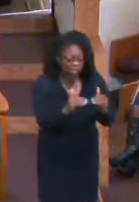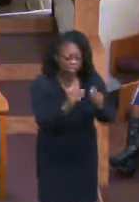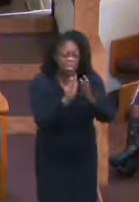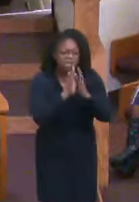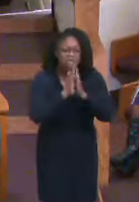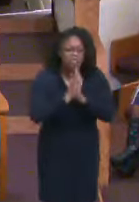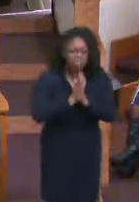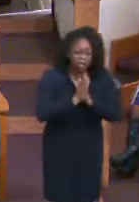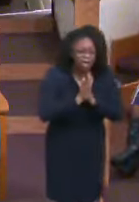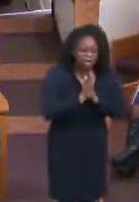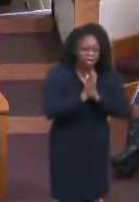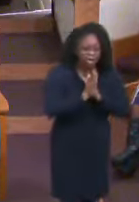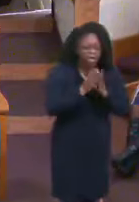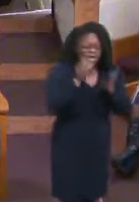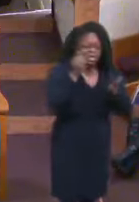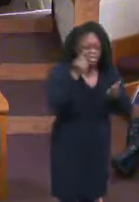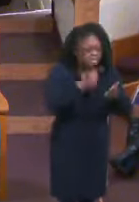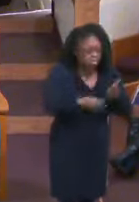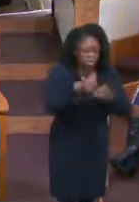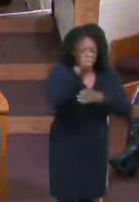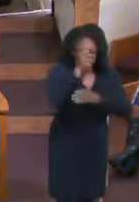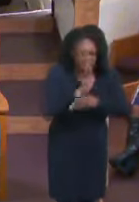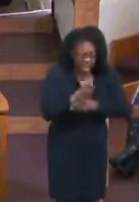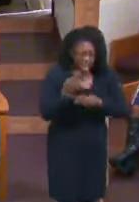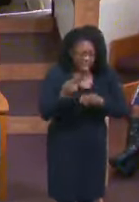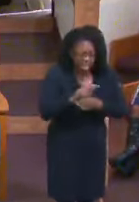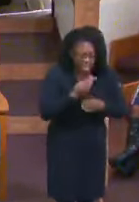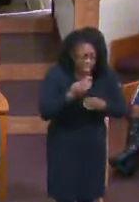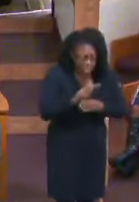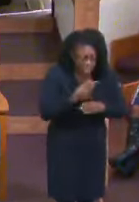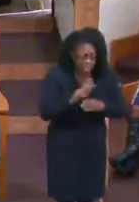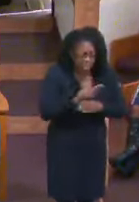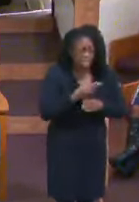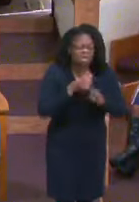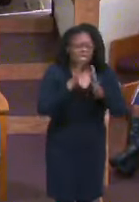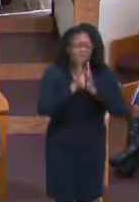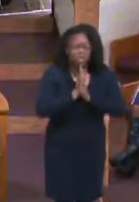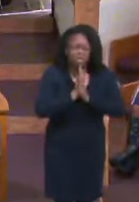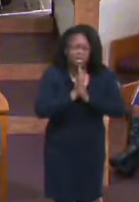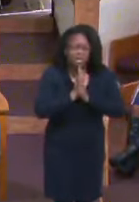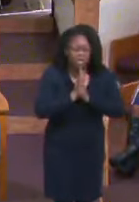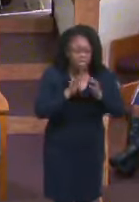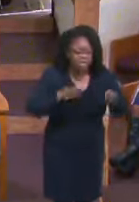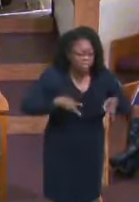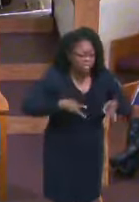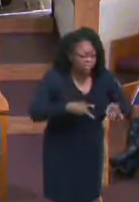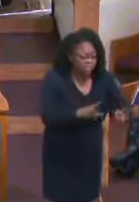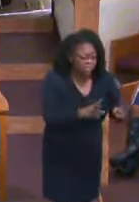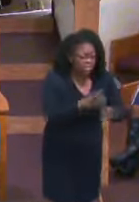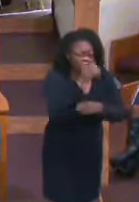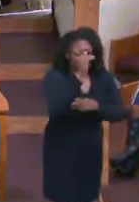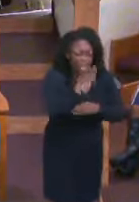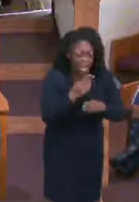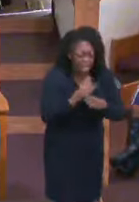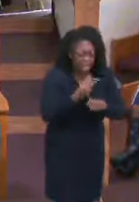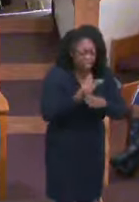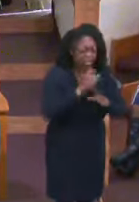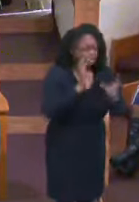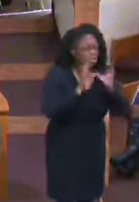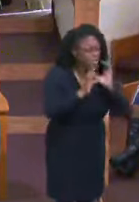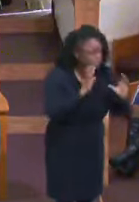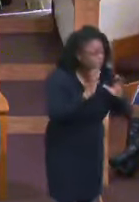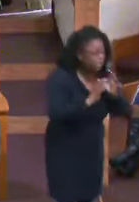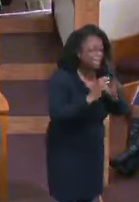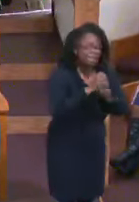tool that God used to develop immature saints. Prayer is the method that God uses to communicate with.